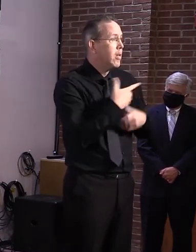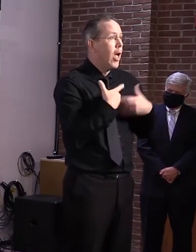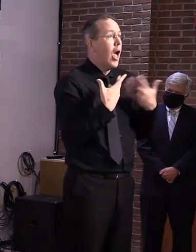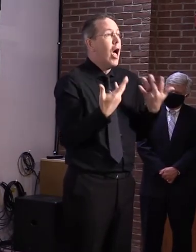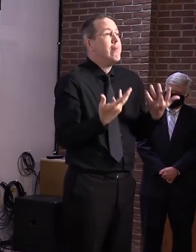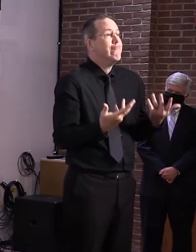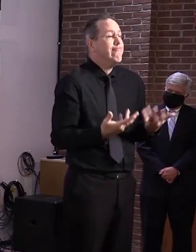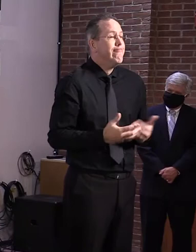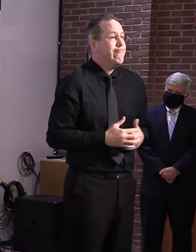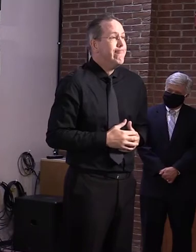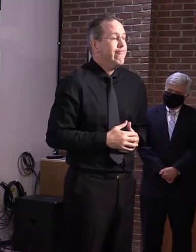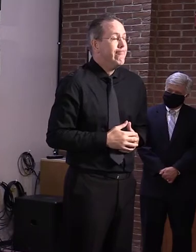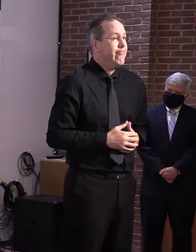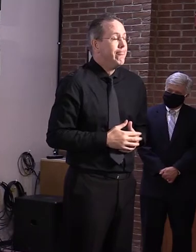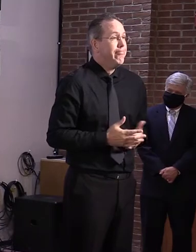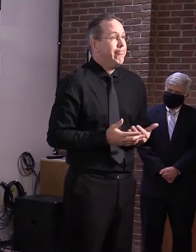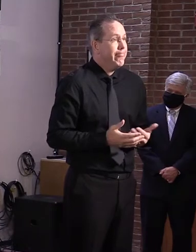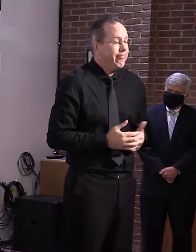Okay. Thank you.